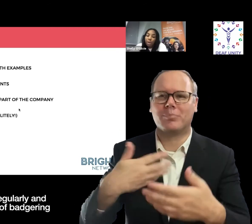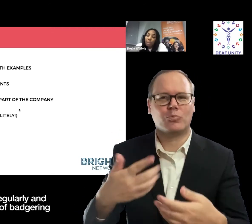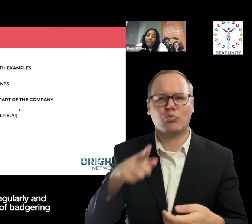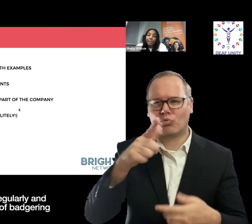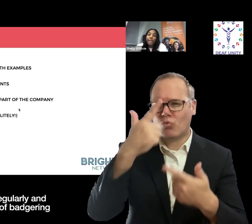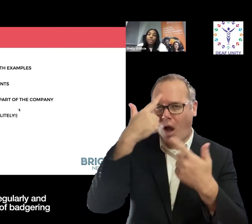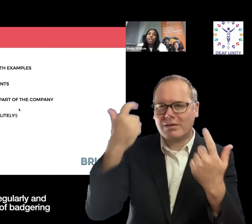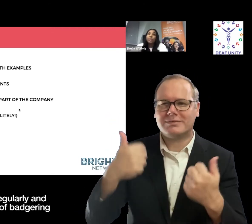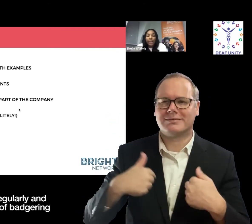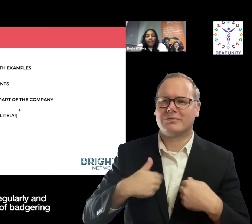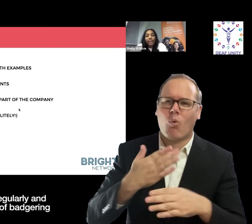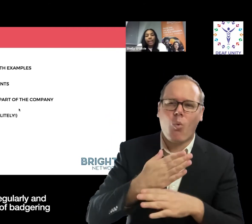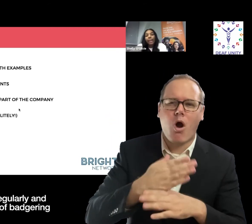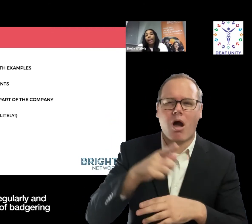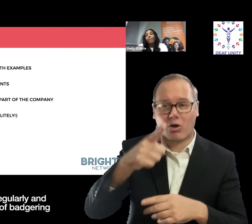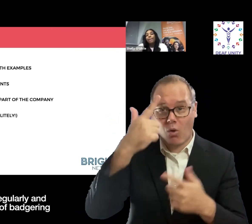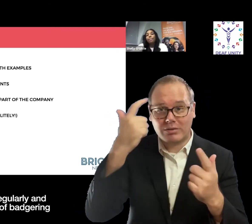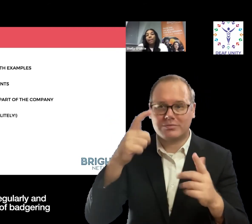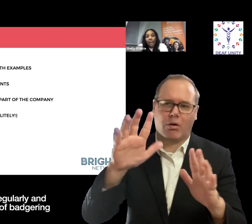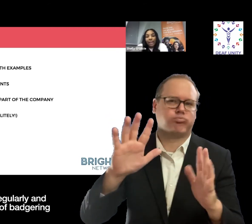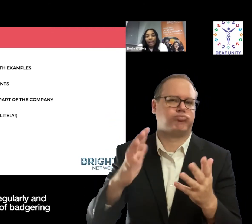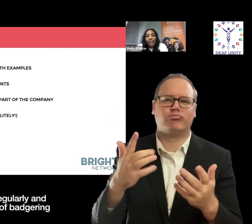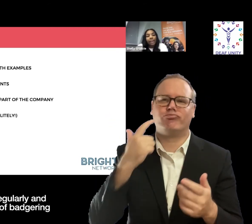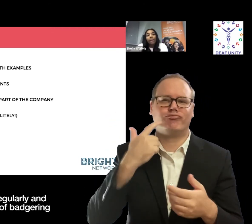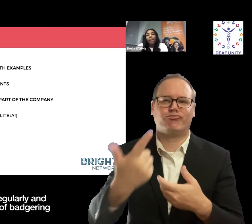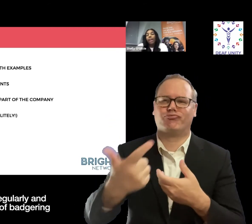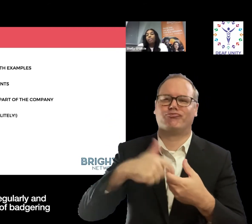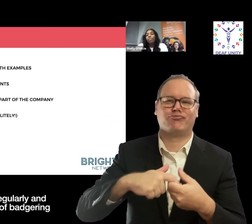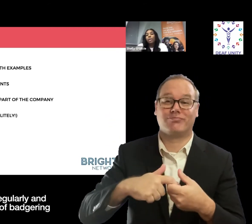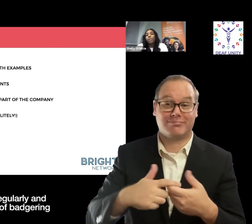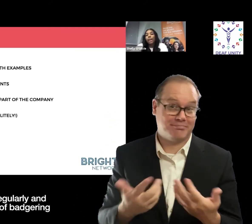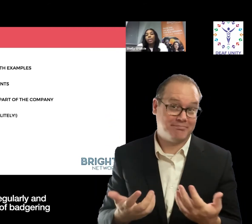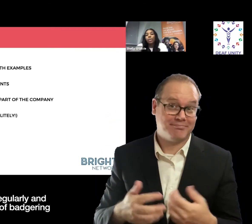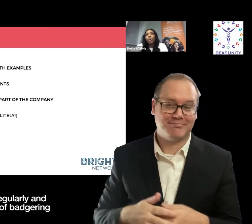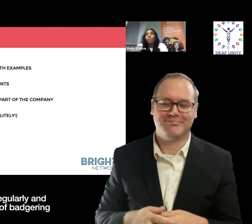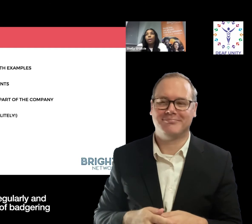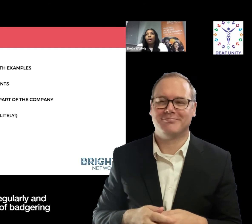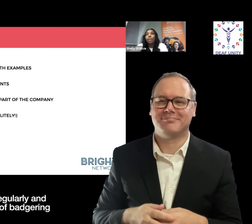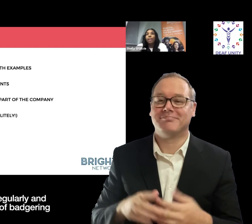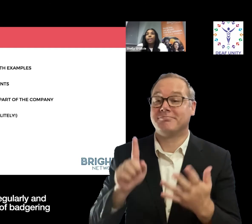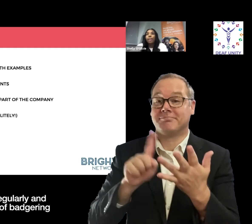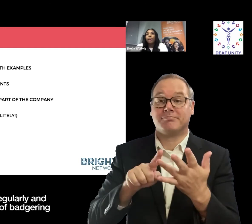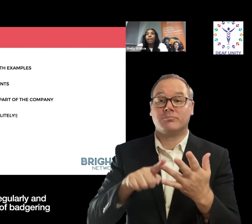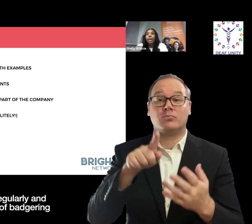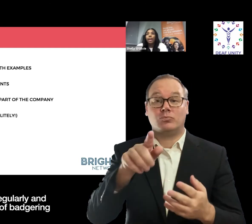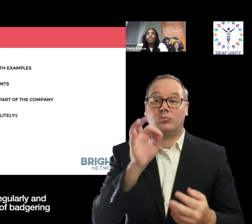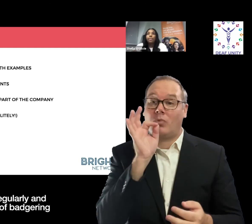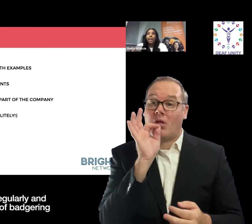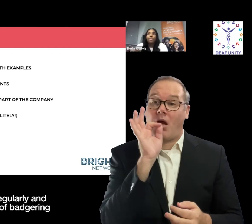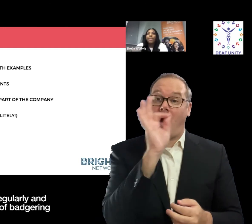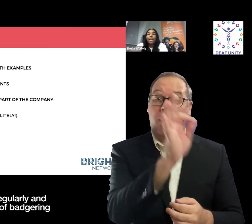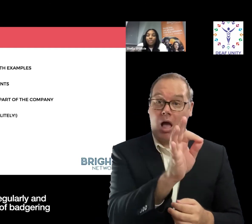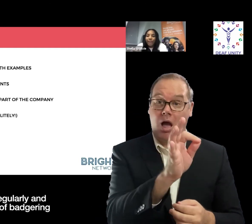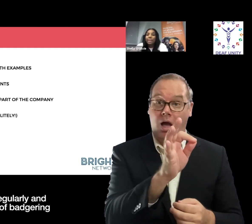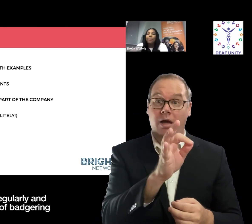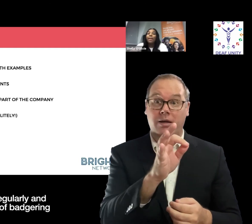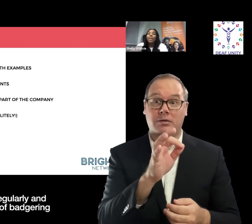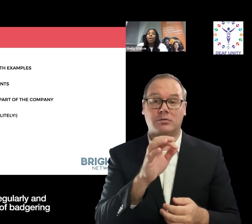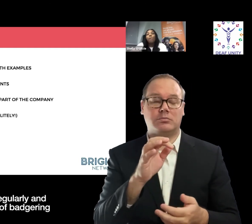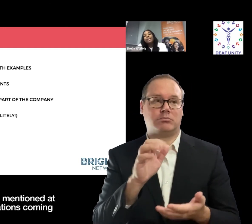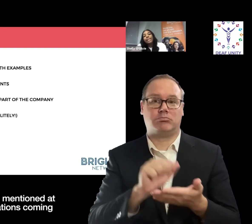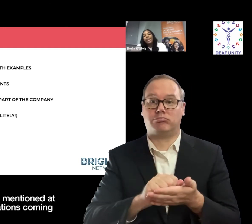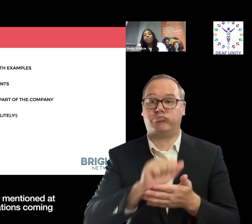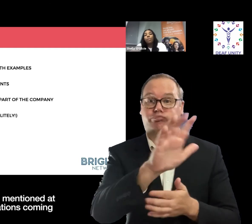Then follow up with applications regularly and politely, so that you aren't kind of badgering